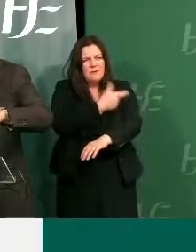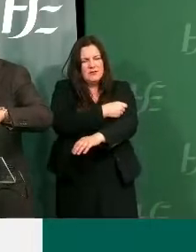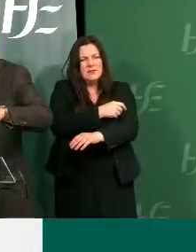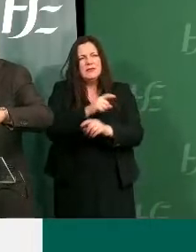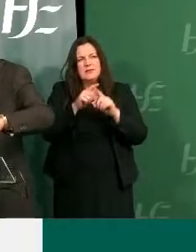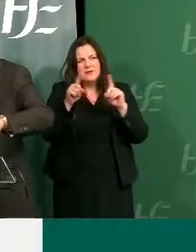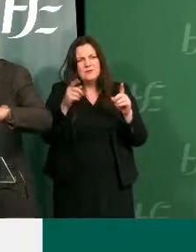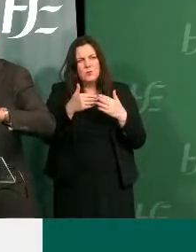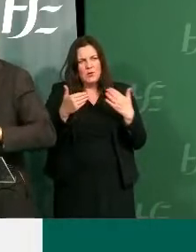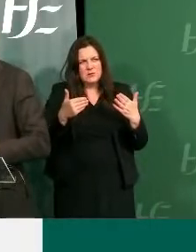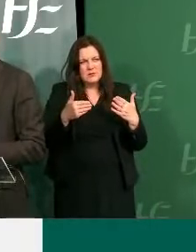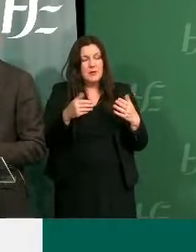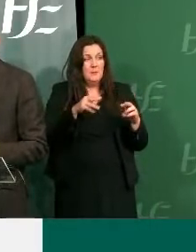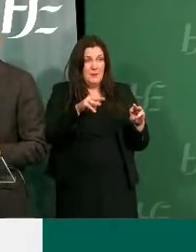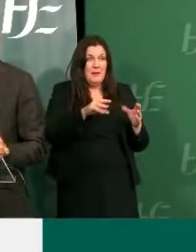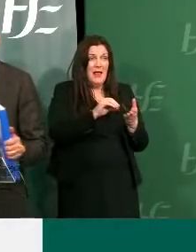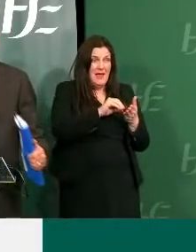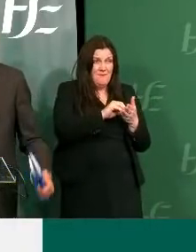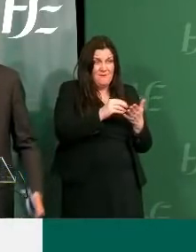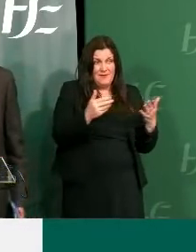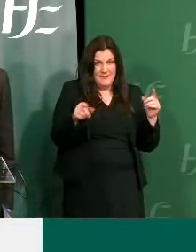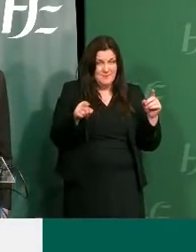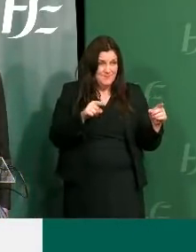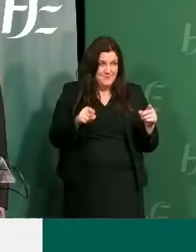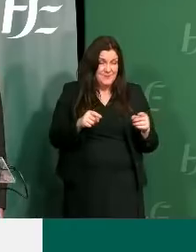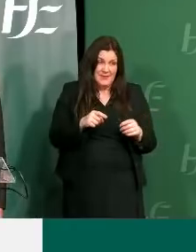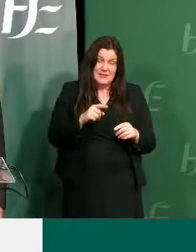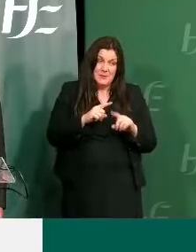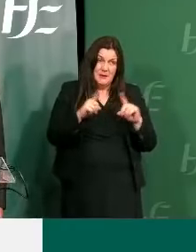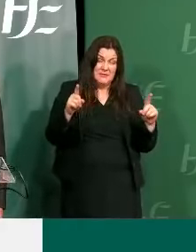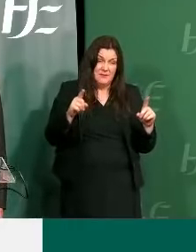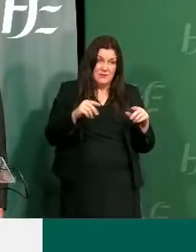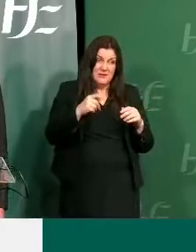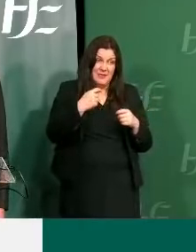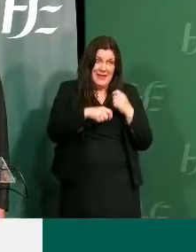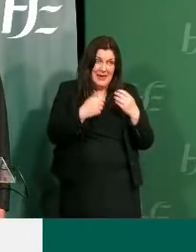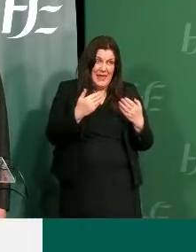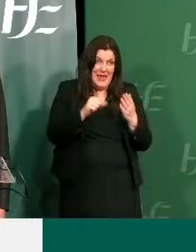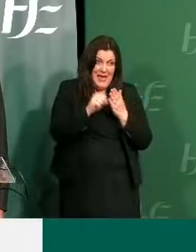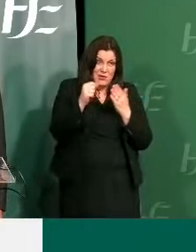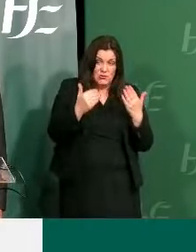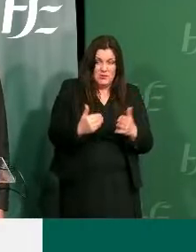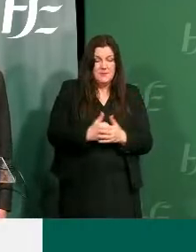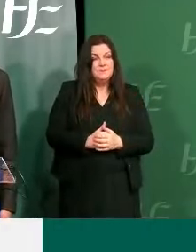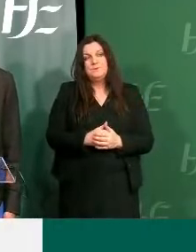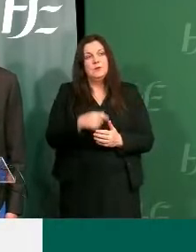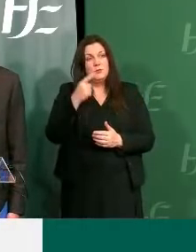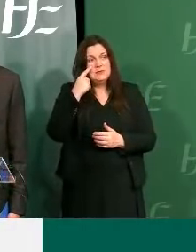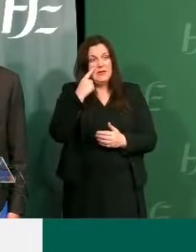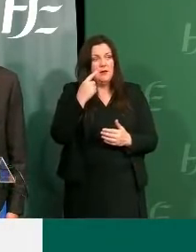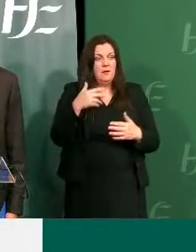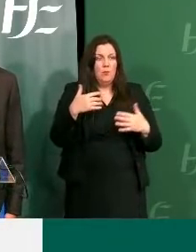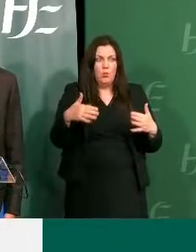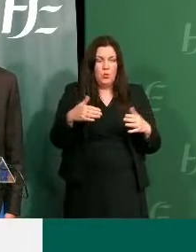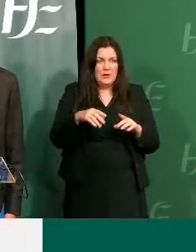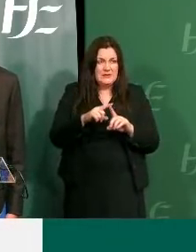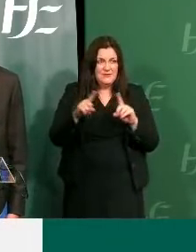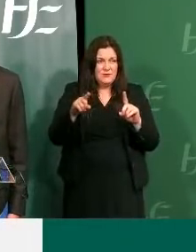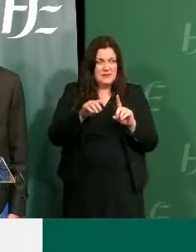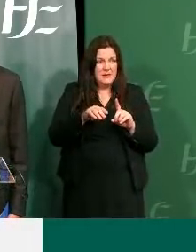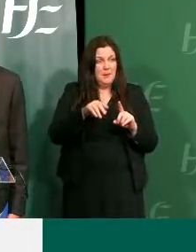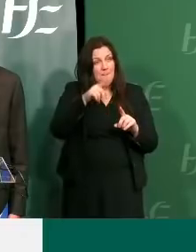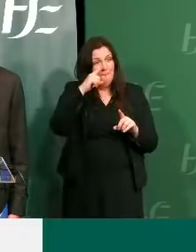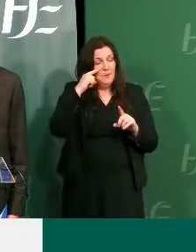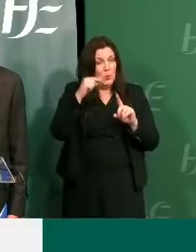difference is in between those who are vaccinated and unvaccinated. And ICU, again, a huge difference per 100,000. If you look at that difference in that blue line at the